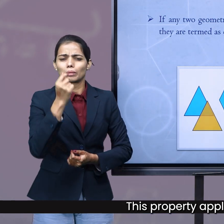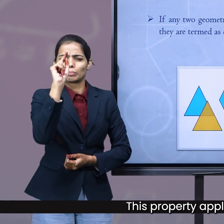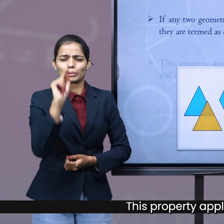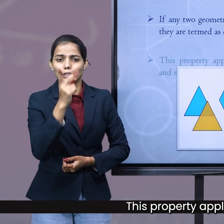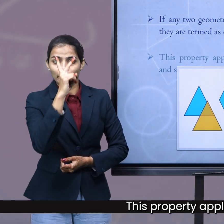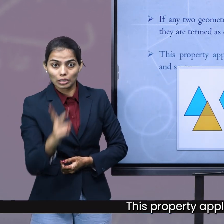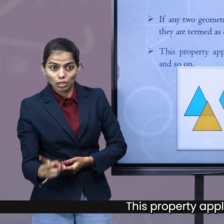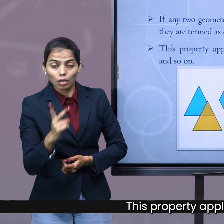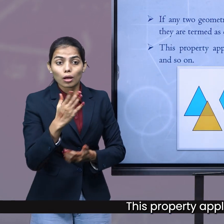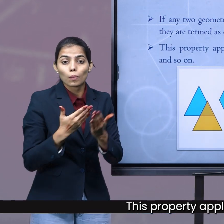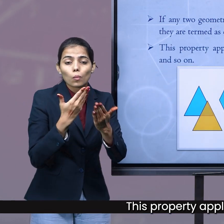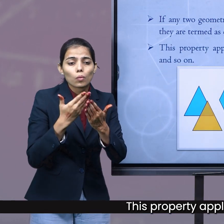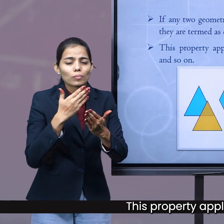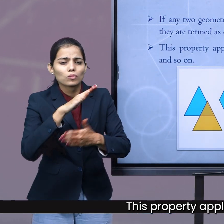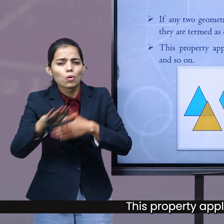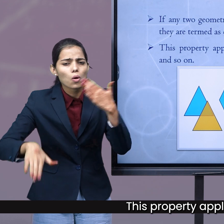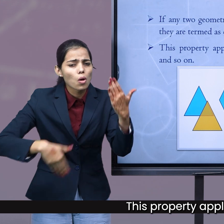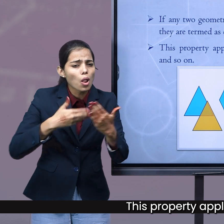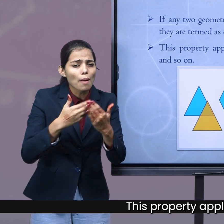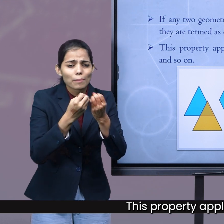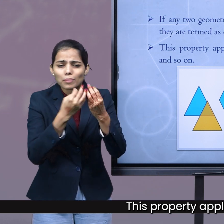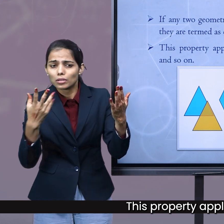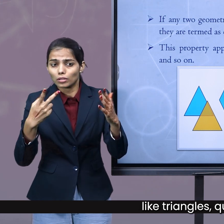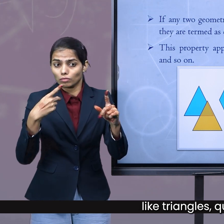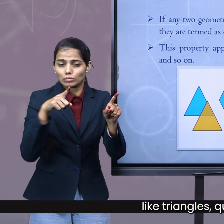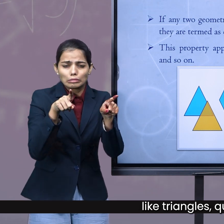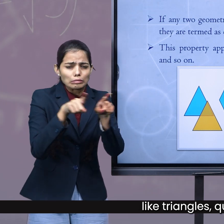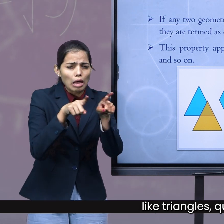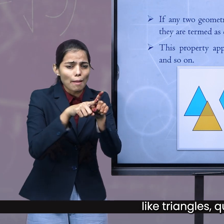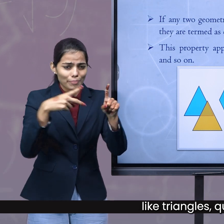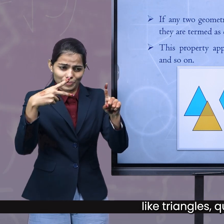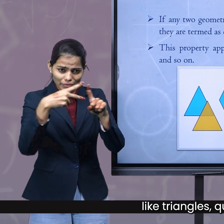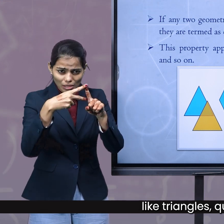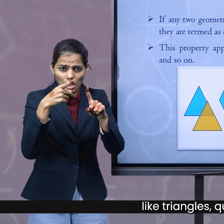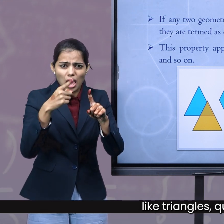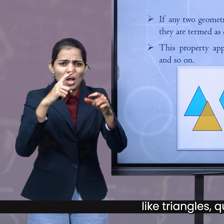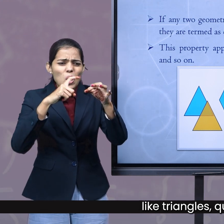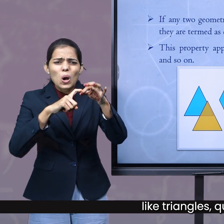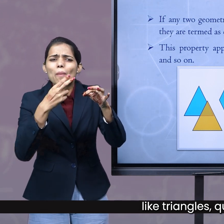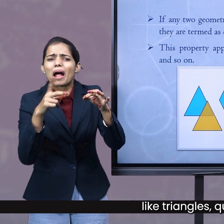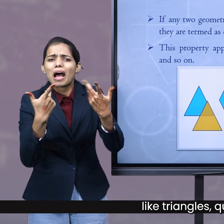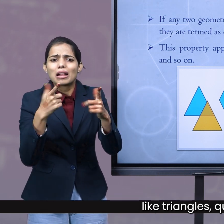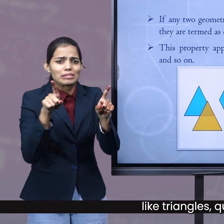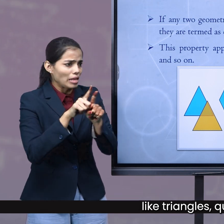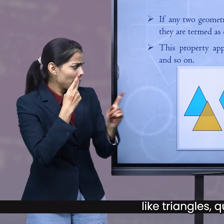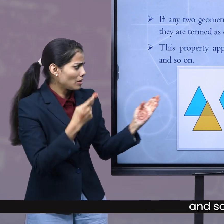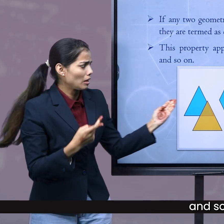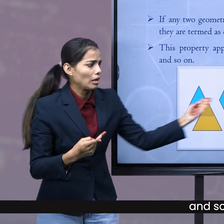This property applies to all figures like triangles, quadrilaterals, and so